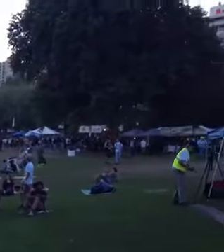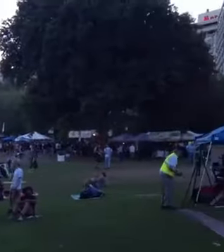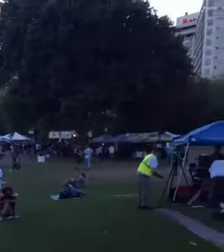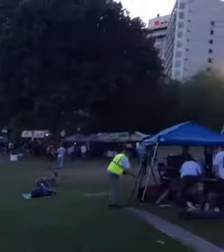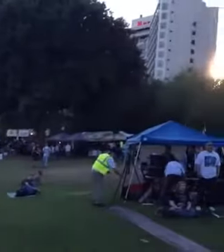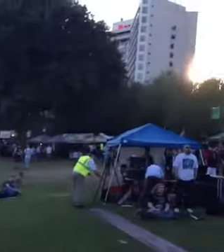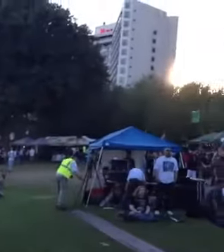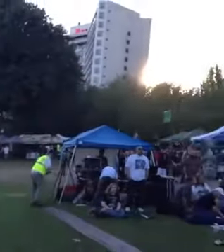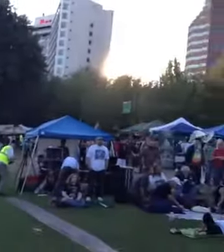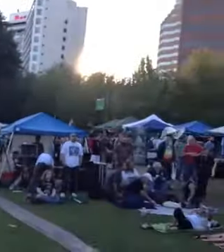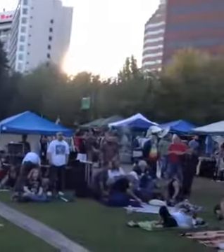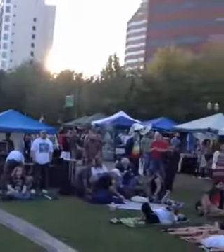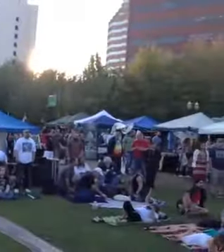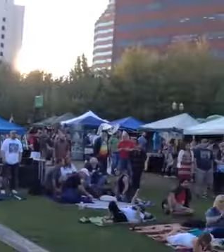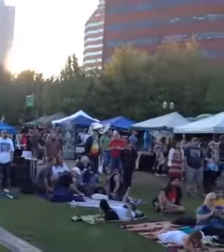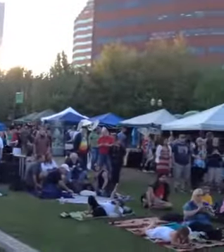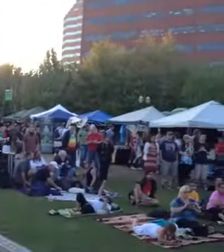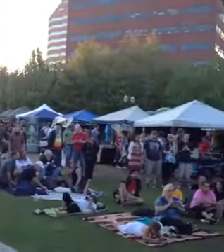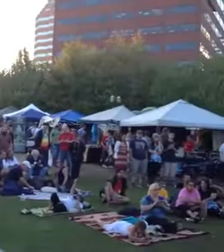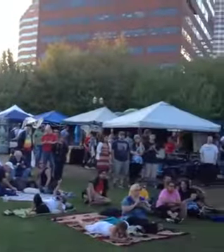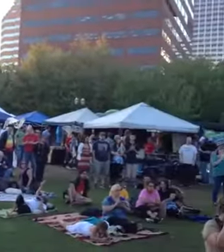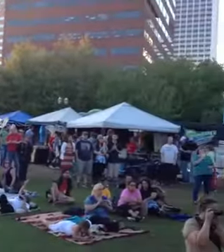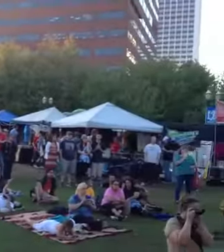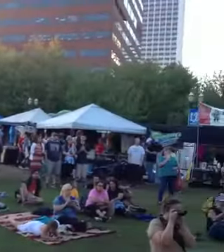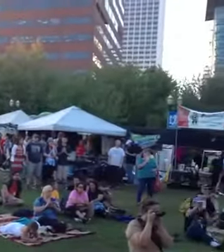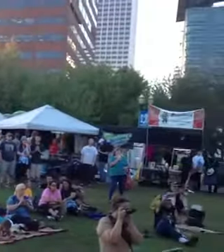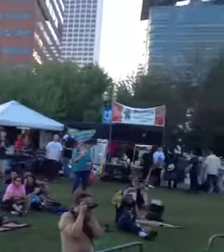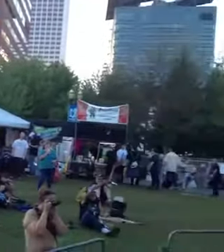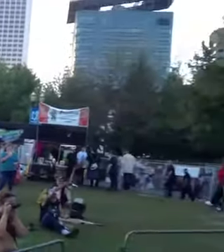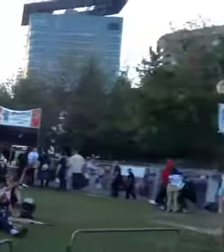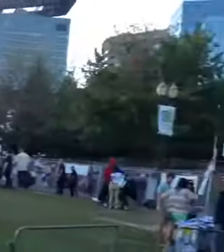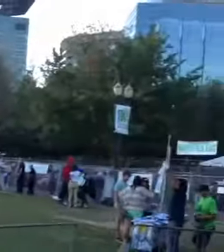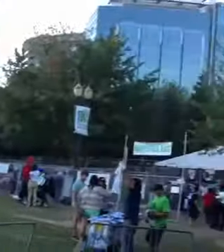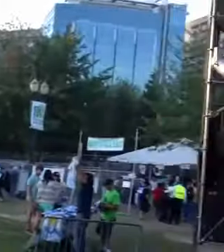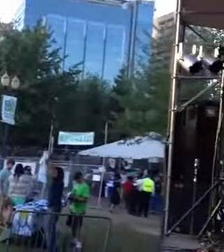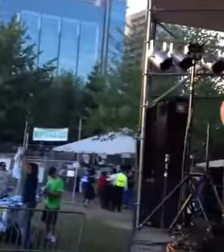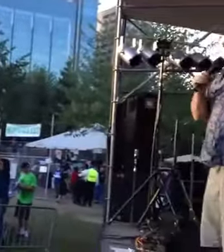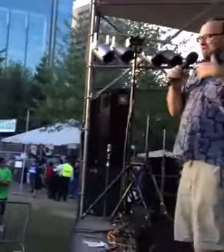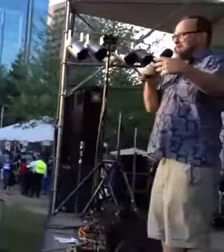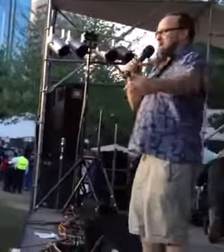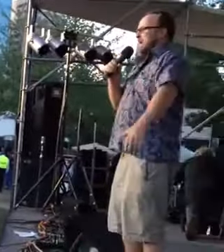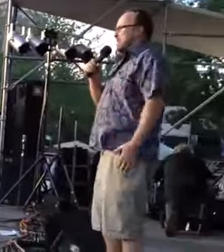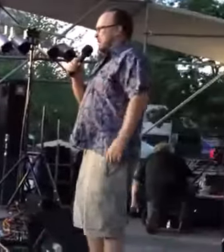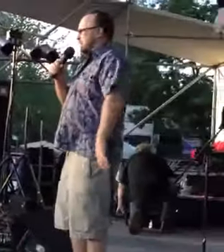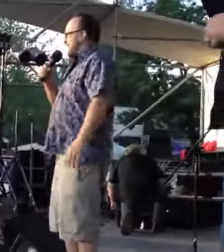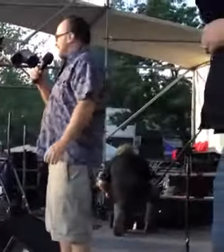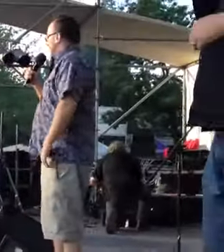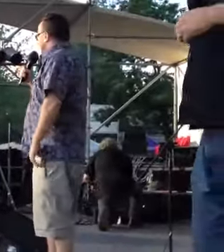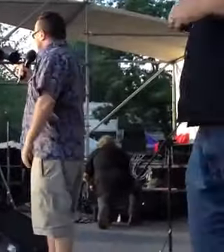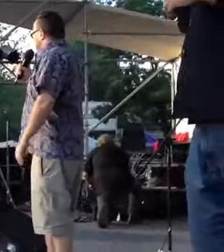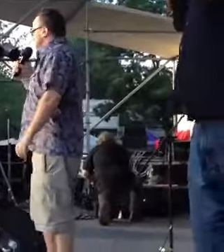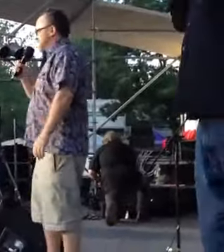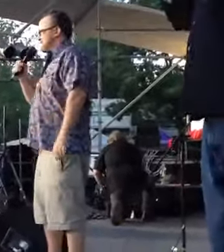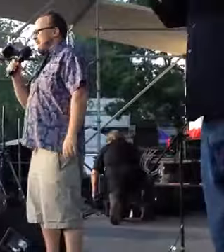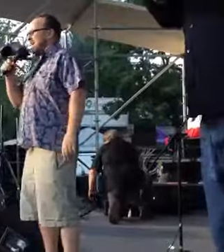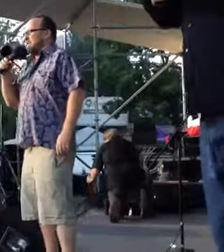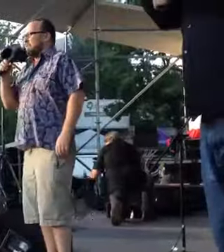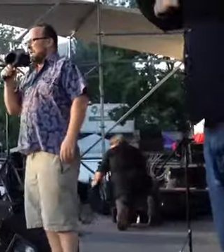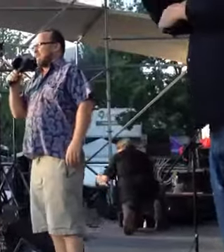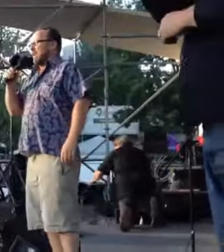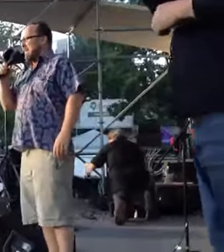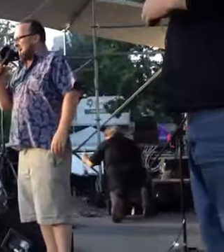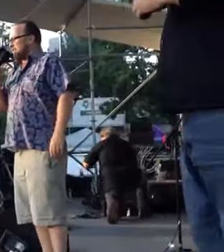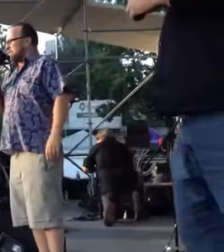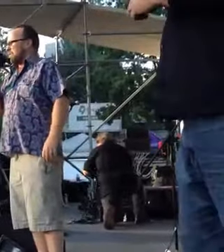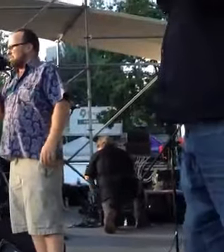peace on earth. This is a plant of peace that brings people together, you know. And, you know, like, when we talk about a plant like cannabis, it's like